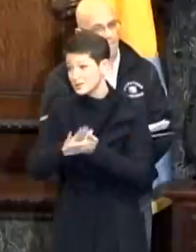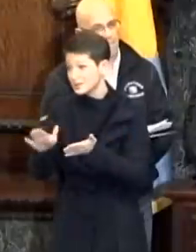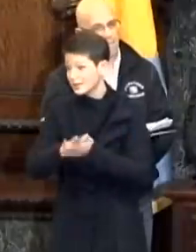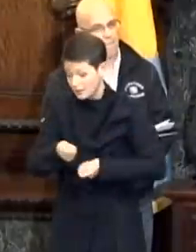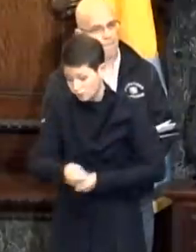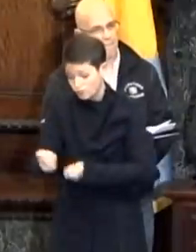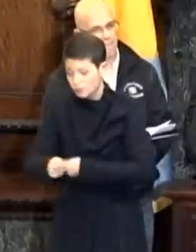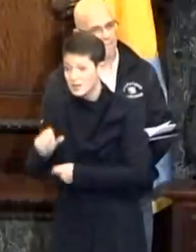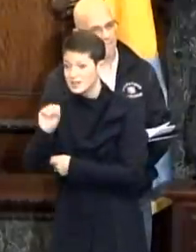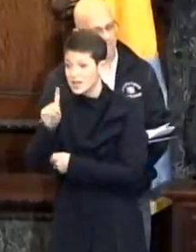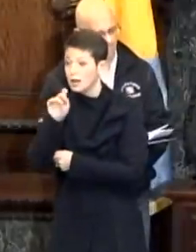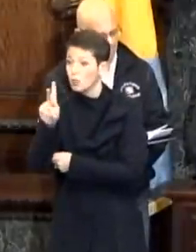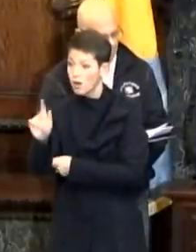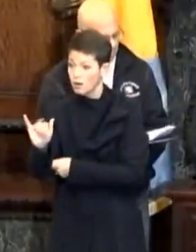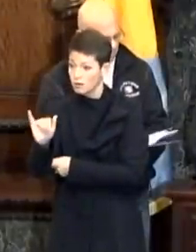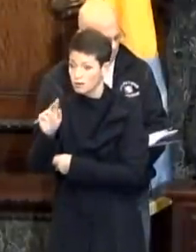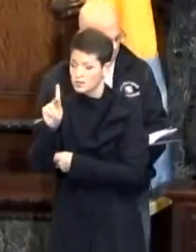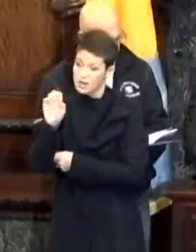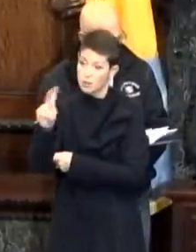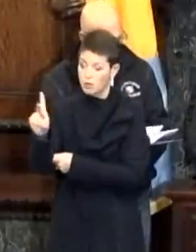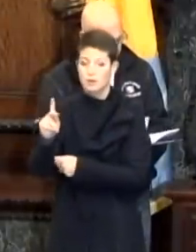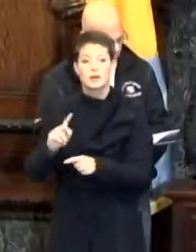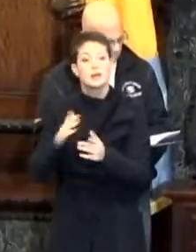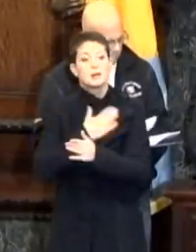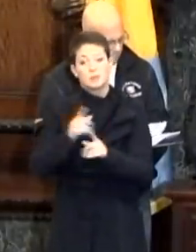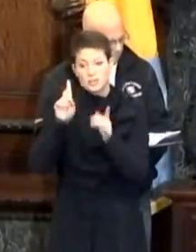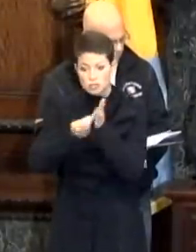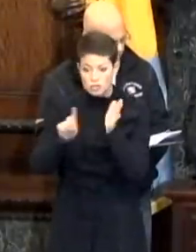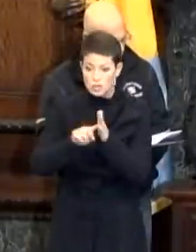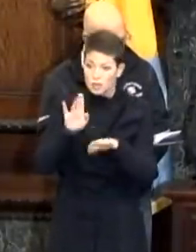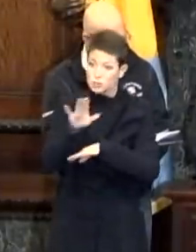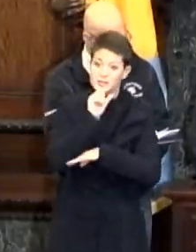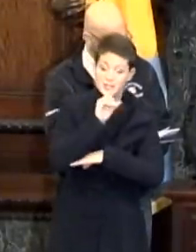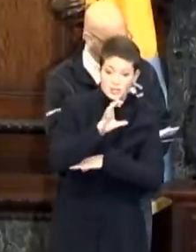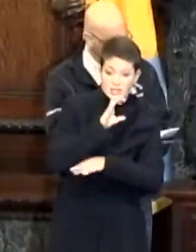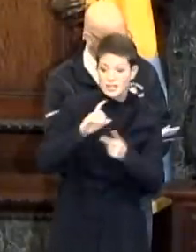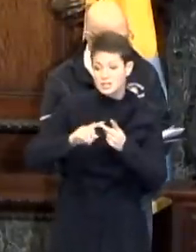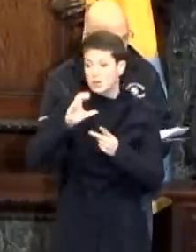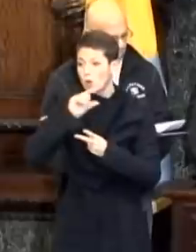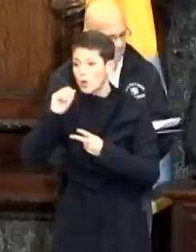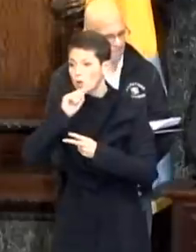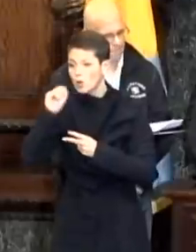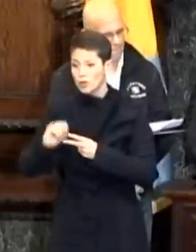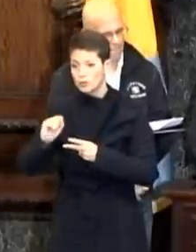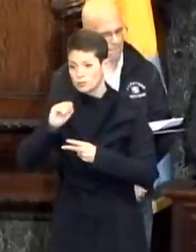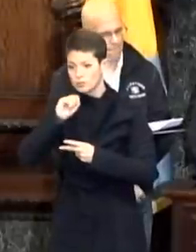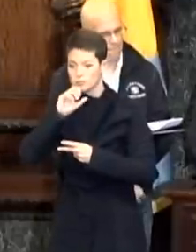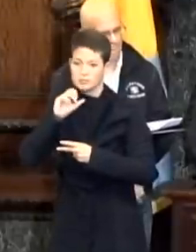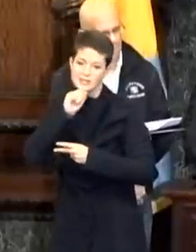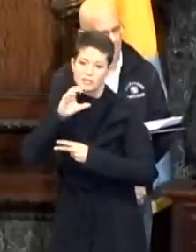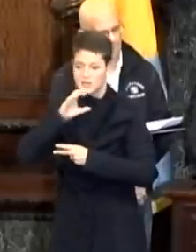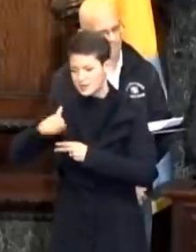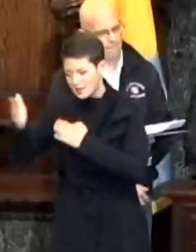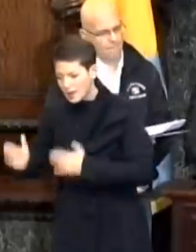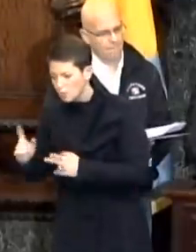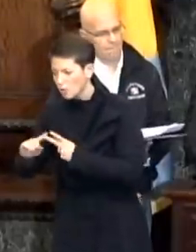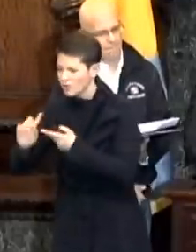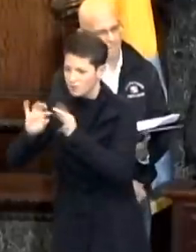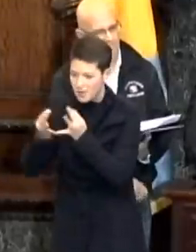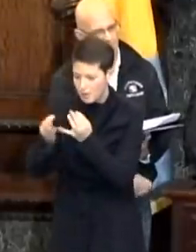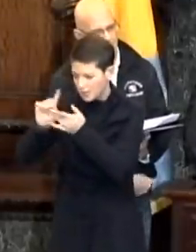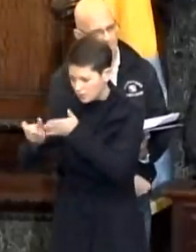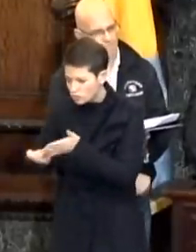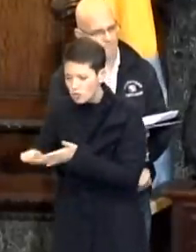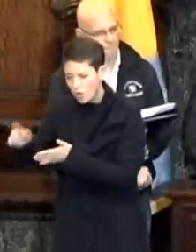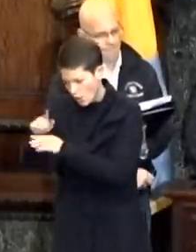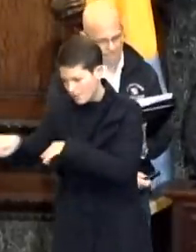Please, seriously, check on elderly, sick, or shut-in neighbors. They need your help and assistance now more than ever. Young